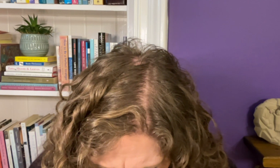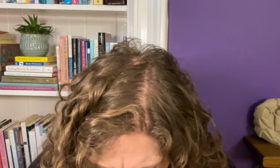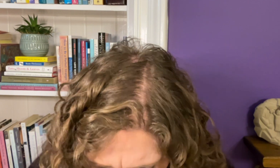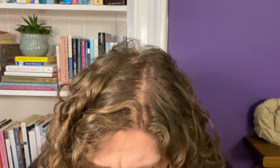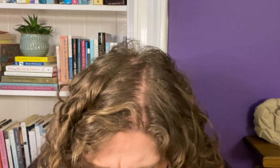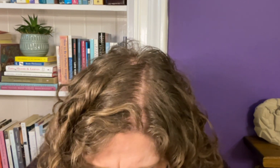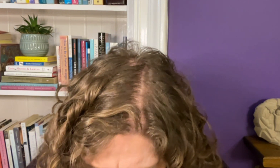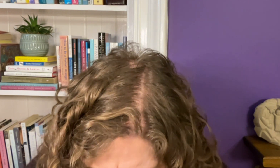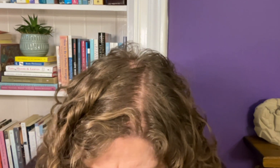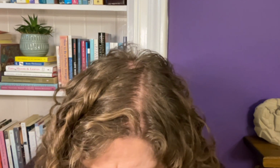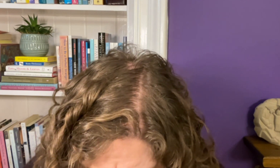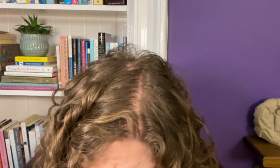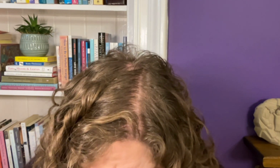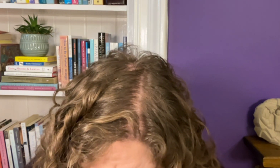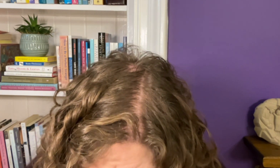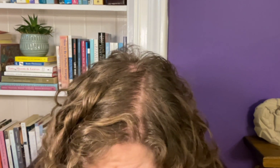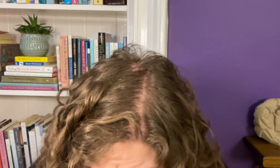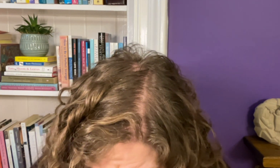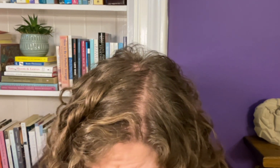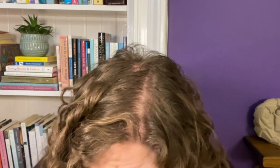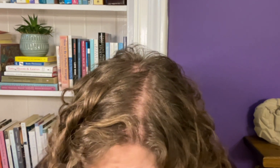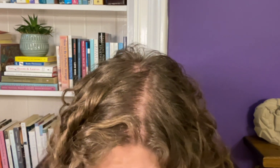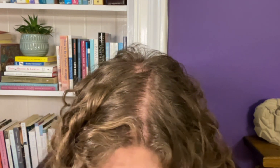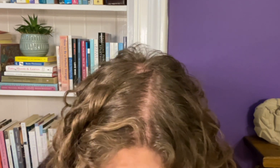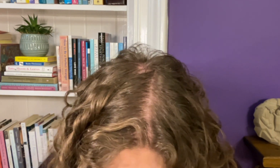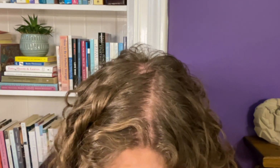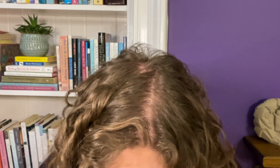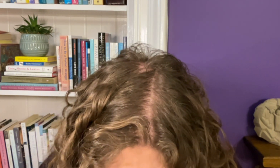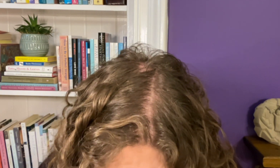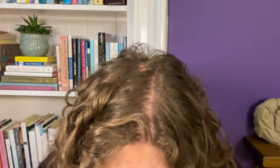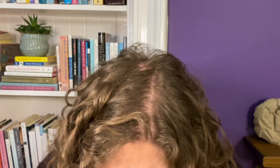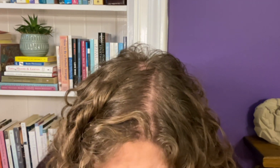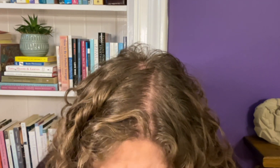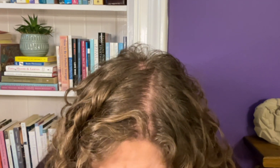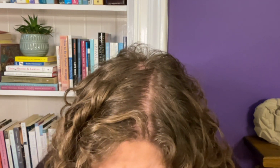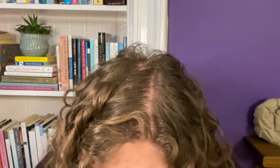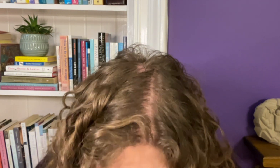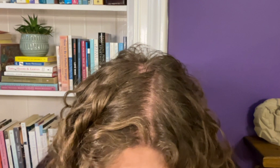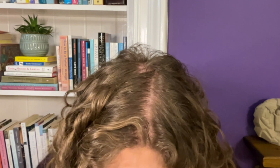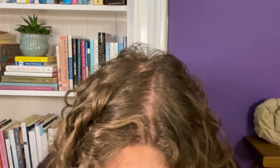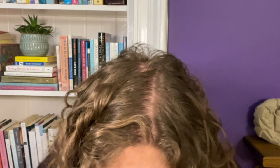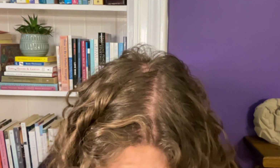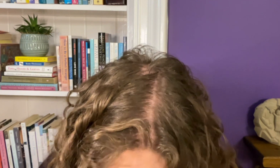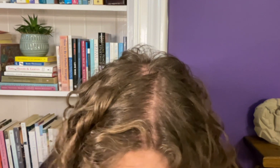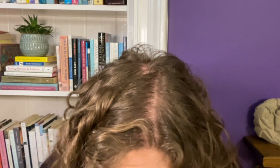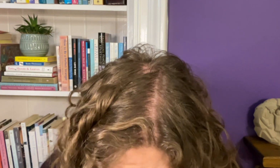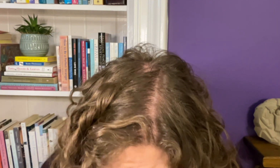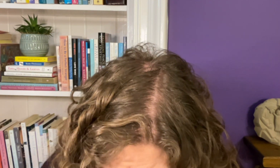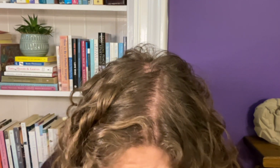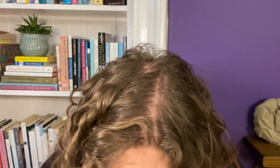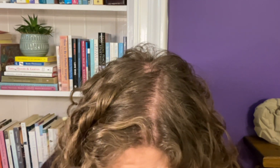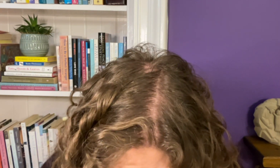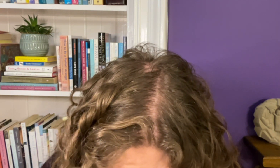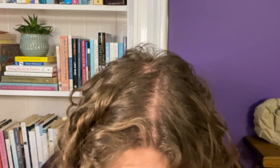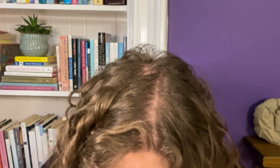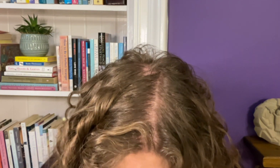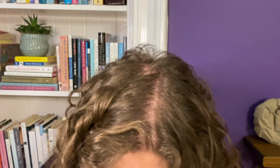We pray this day for the world that needs reshaping, for all the places where obstacles stand between your people